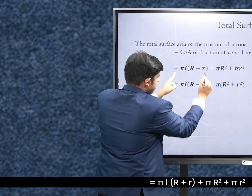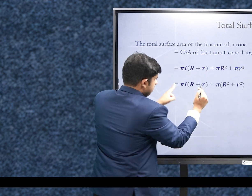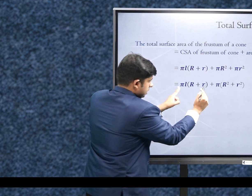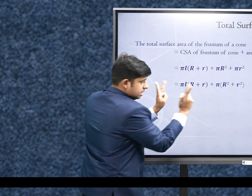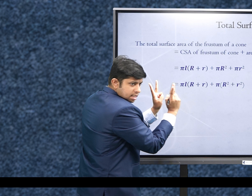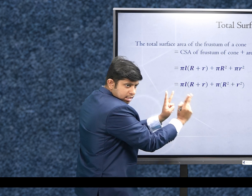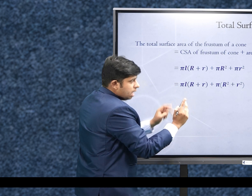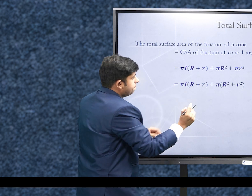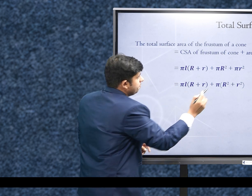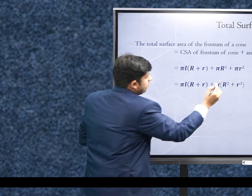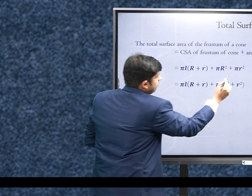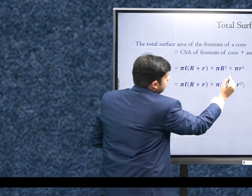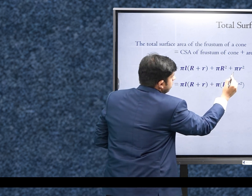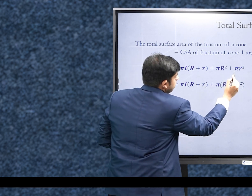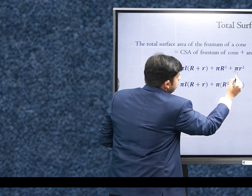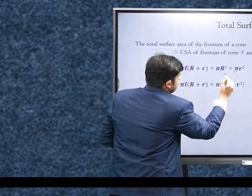That equal to pi L into r plus